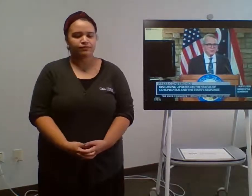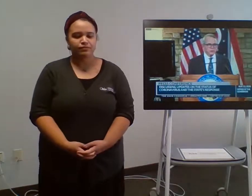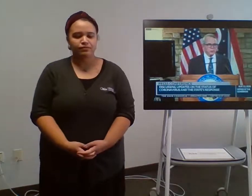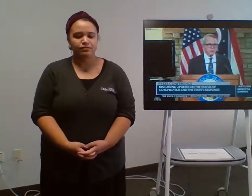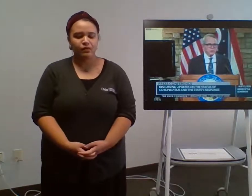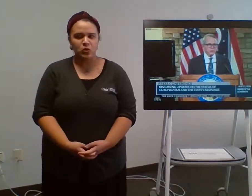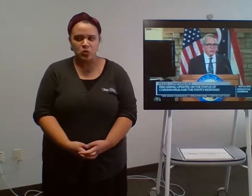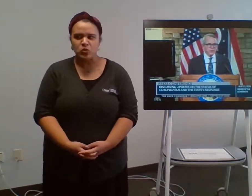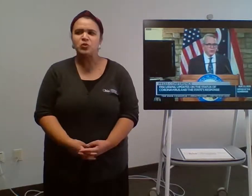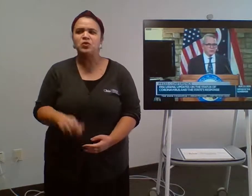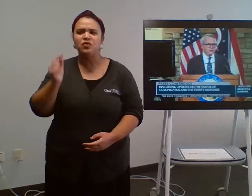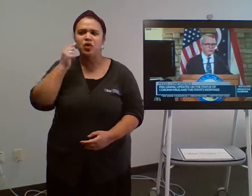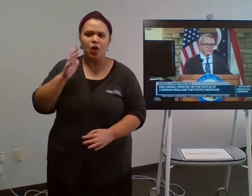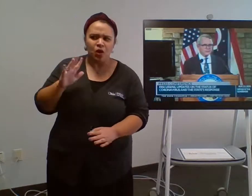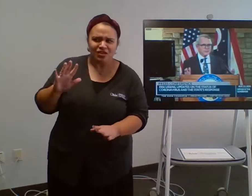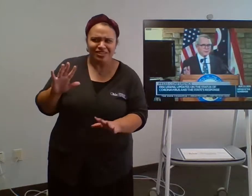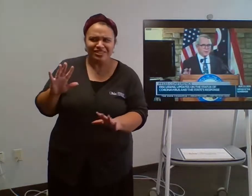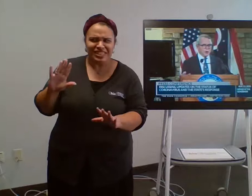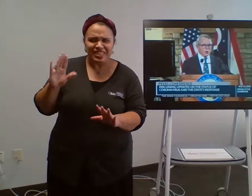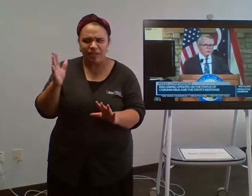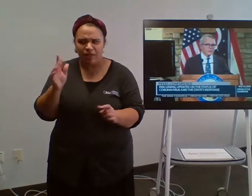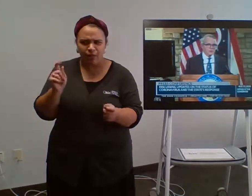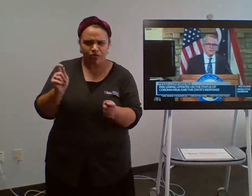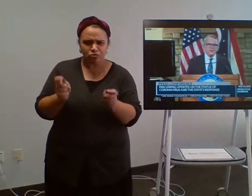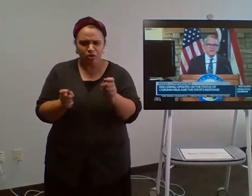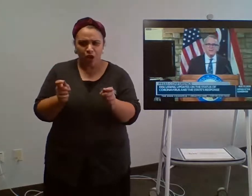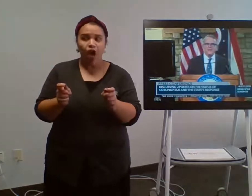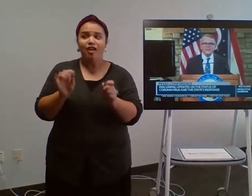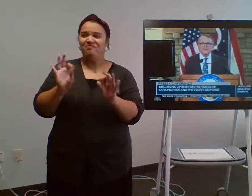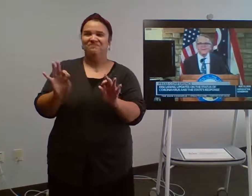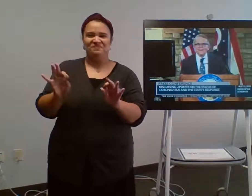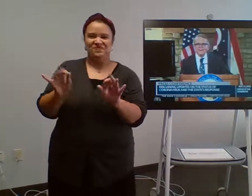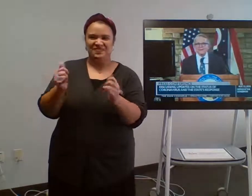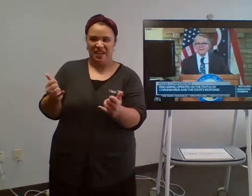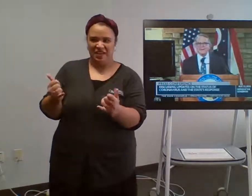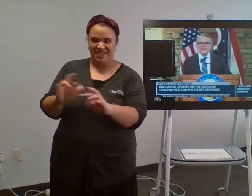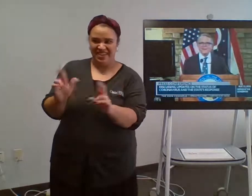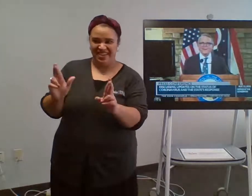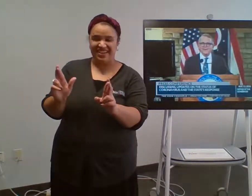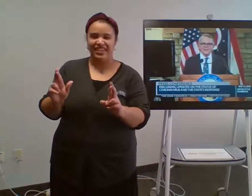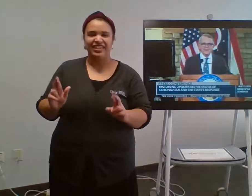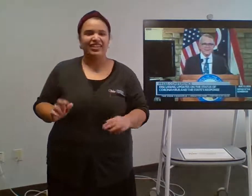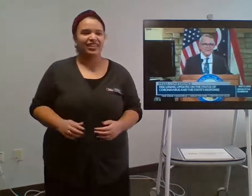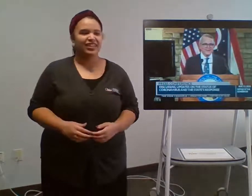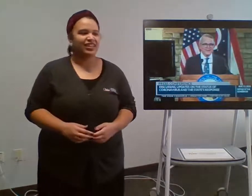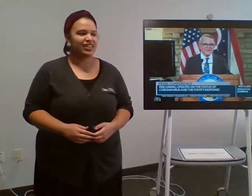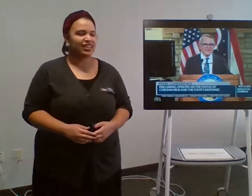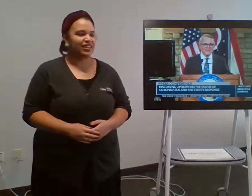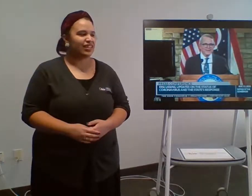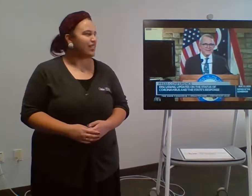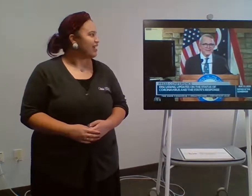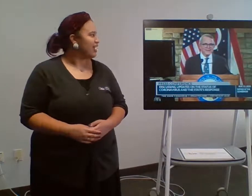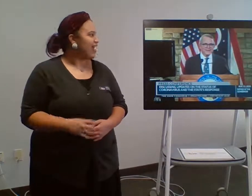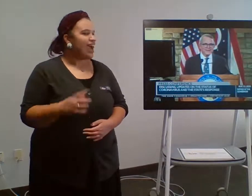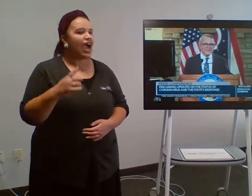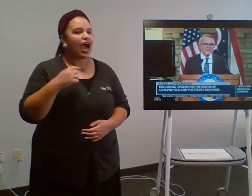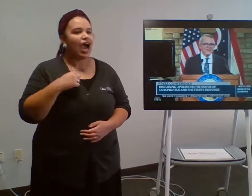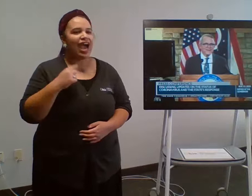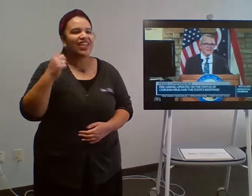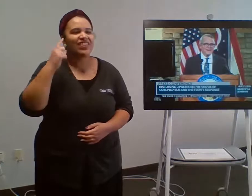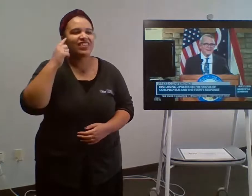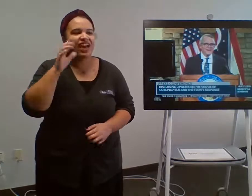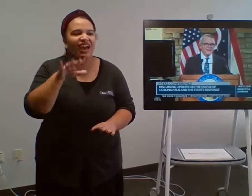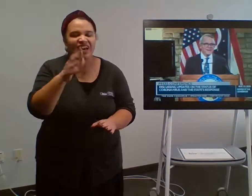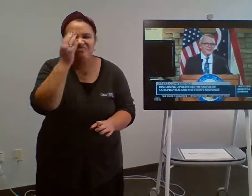I guess we're switching over. There you go. You're on. Oh, I think the wrong Laura is